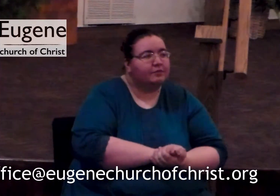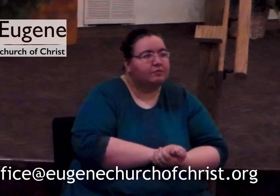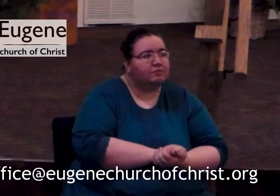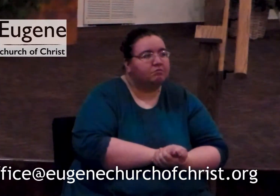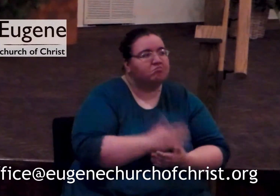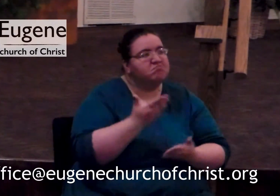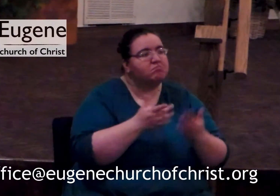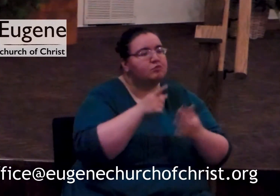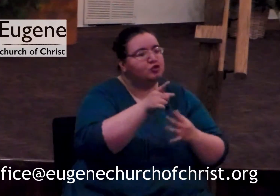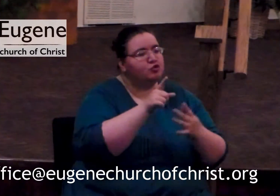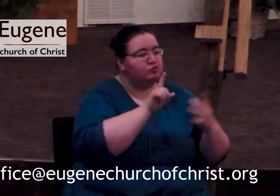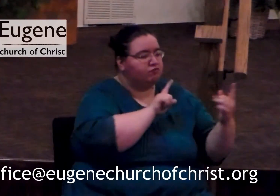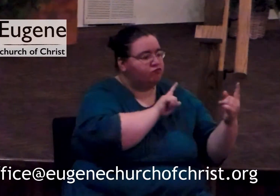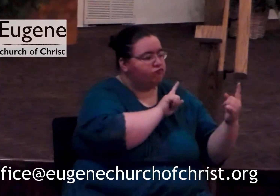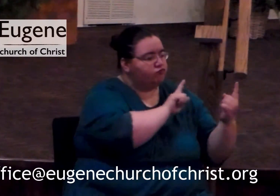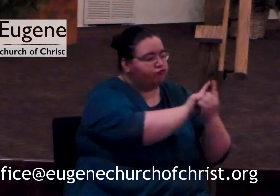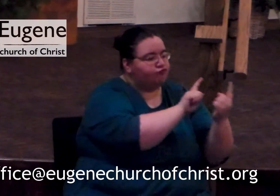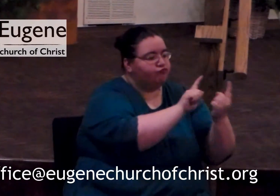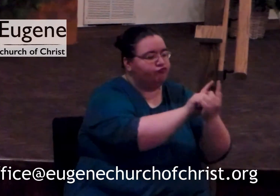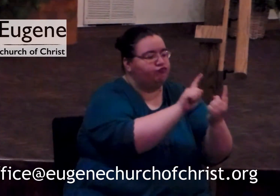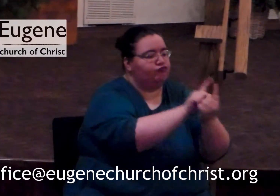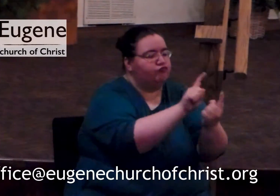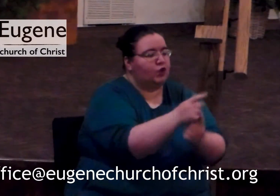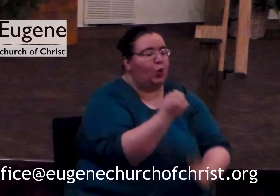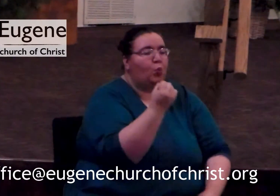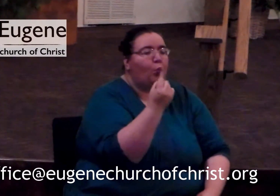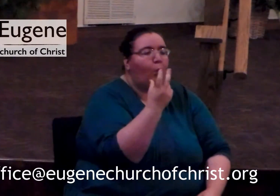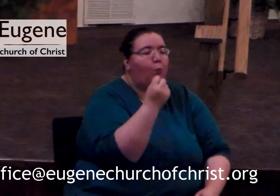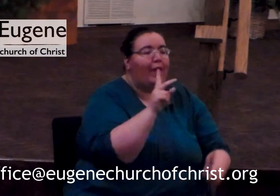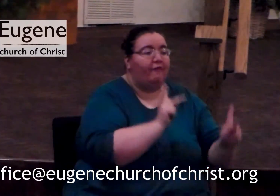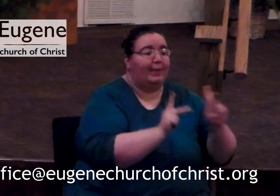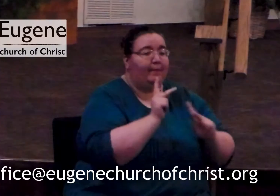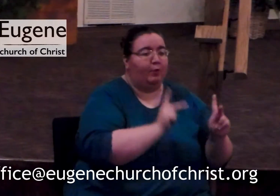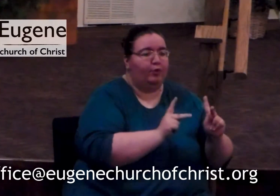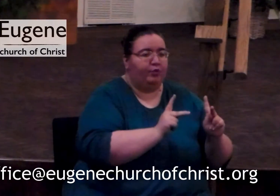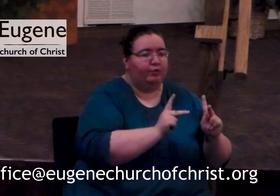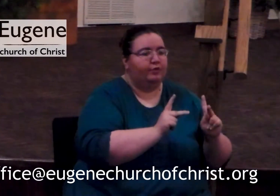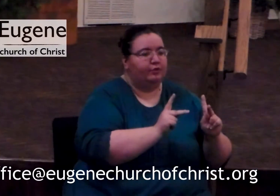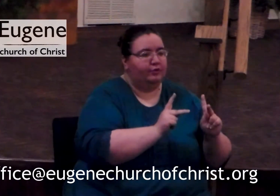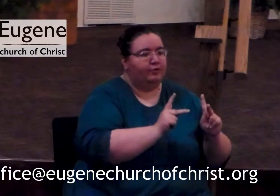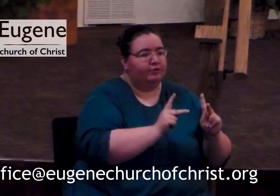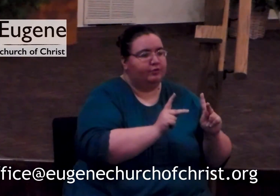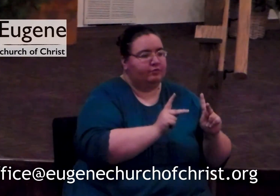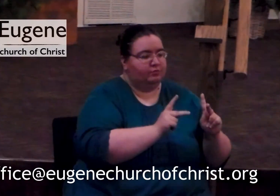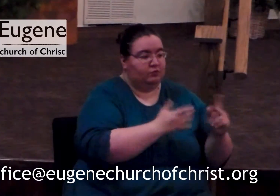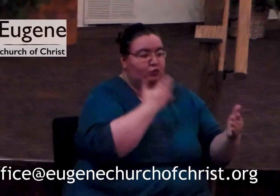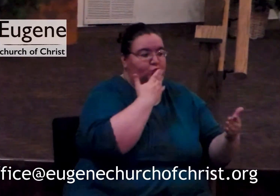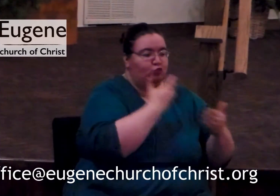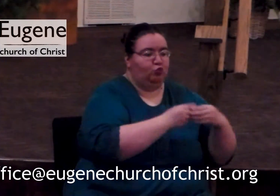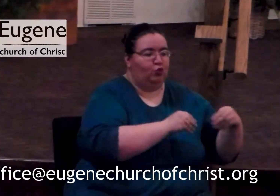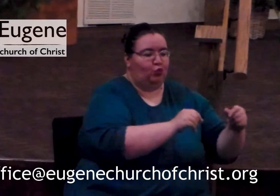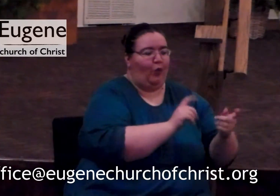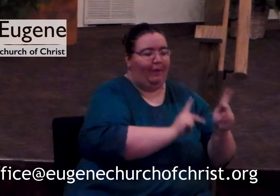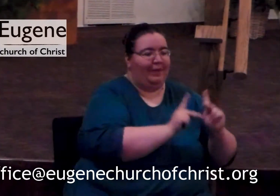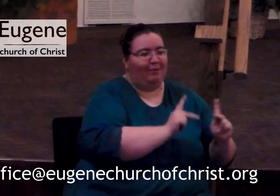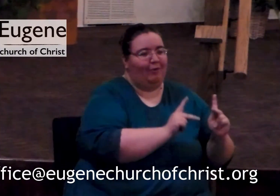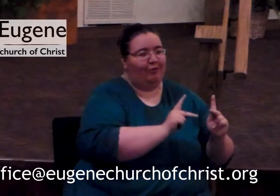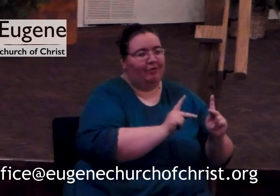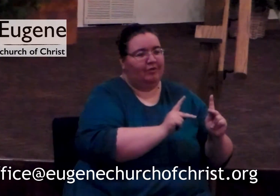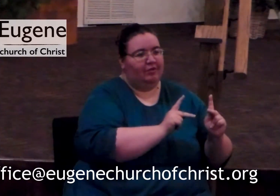12 people in the course of your entire life who changed their life and follow Jesus, then what do those 12 people do? And what are the